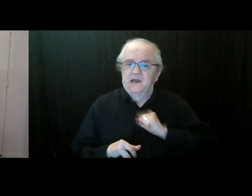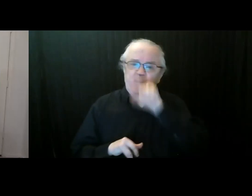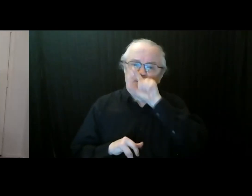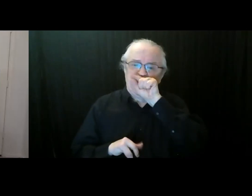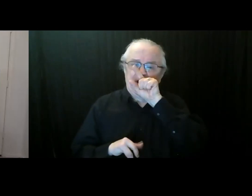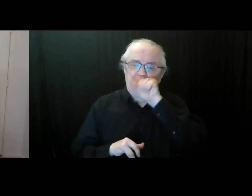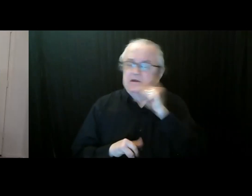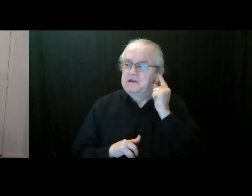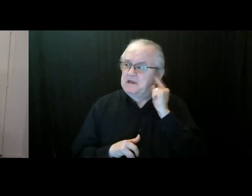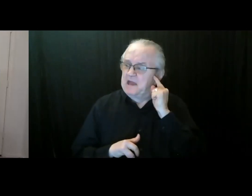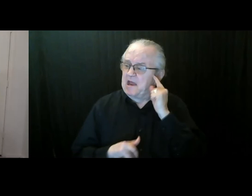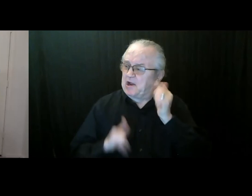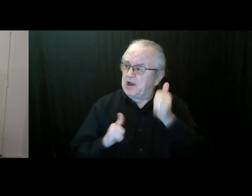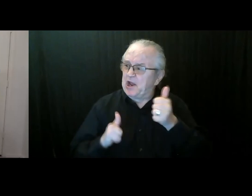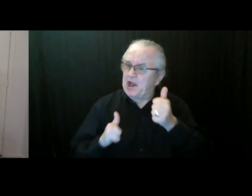has a ring to it.